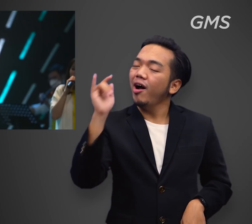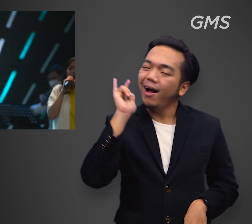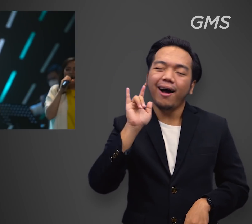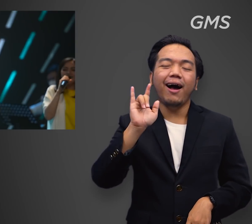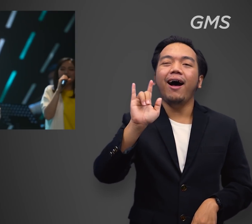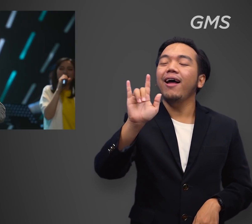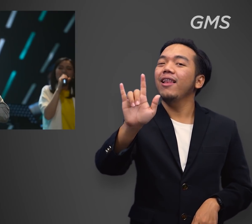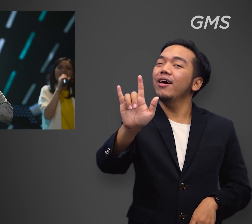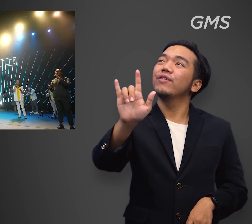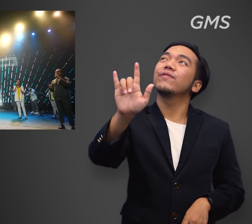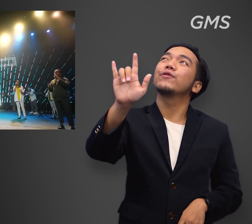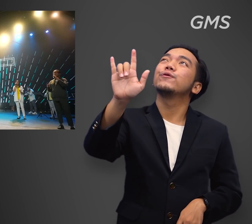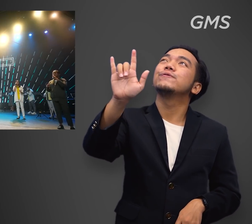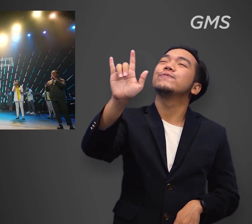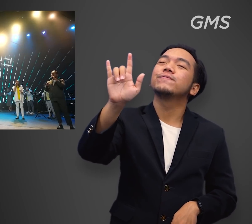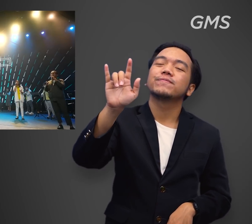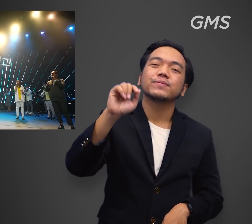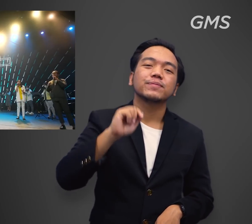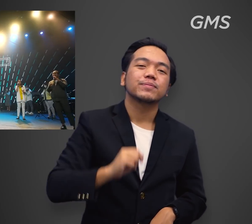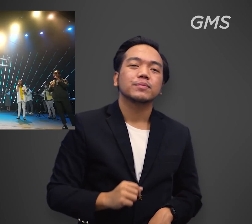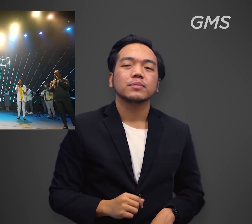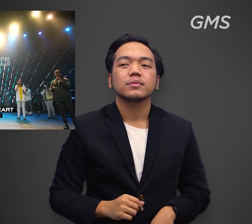Jesus, I love you.